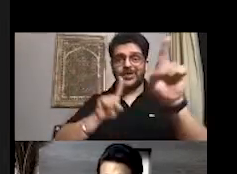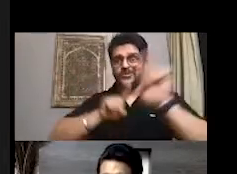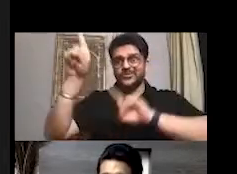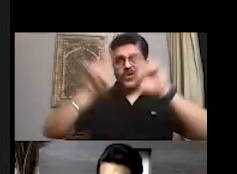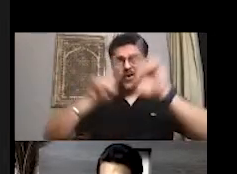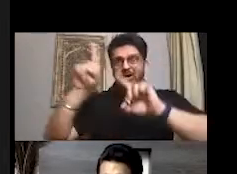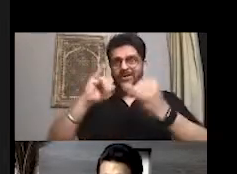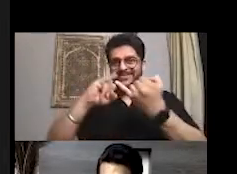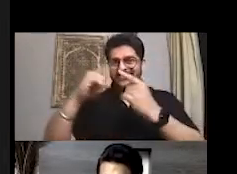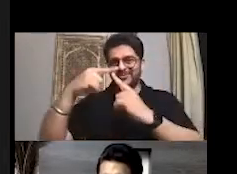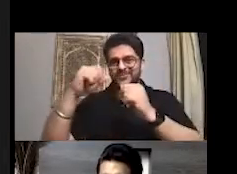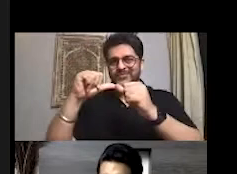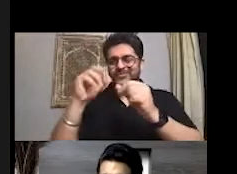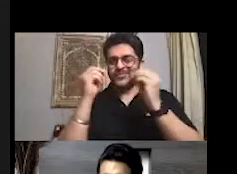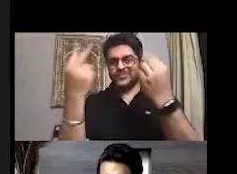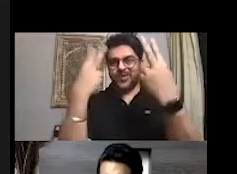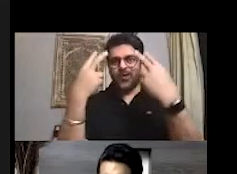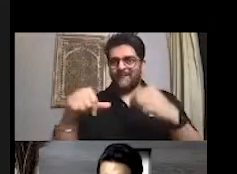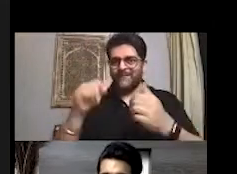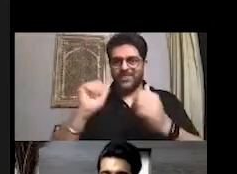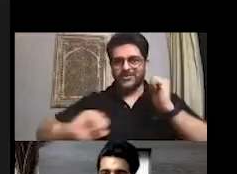today.